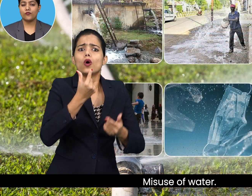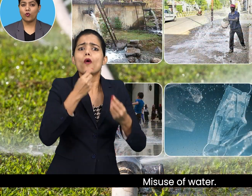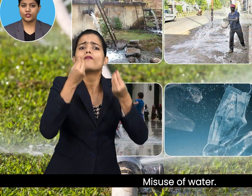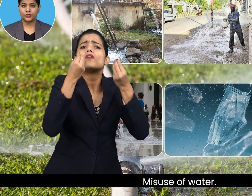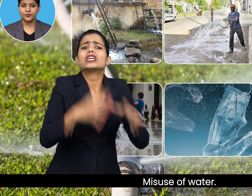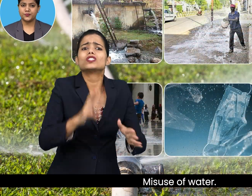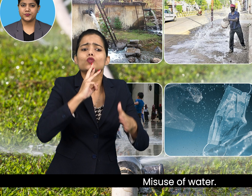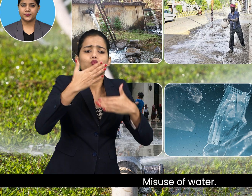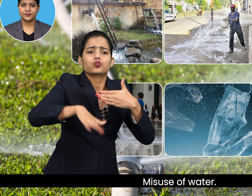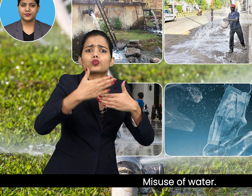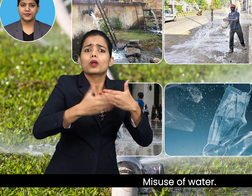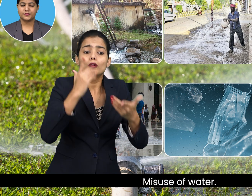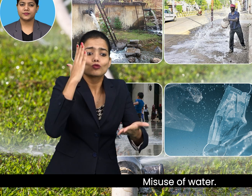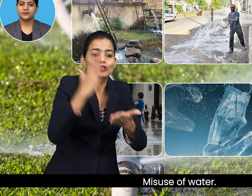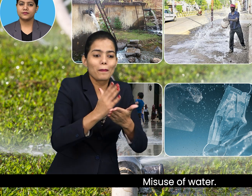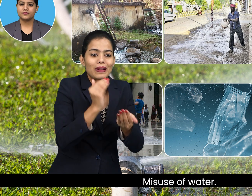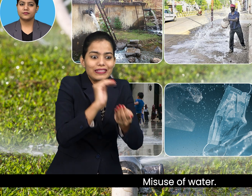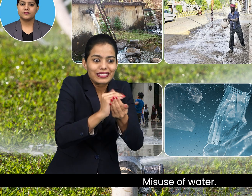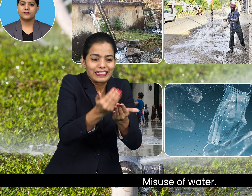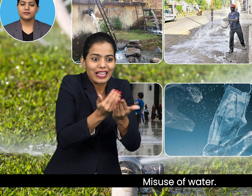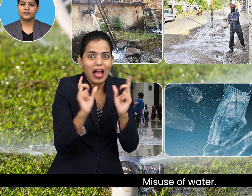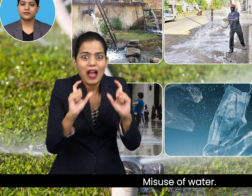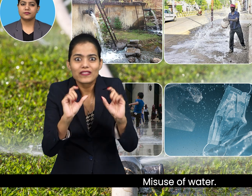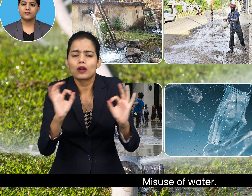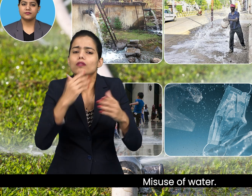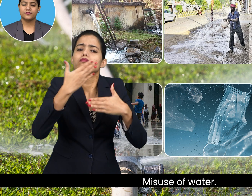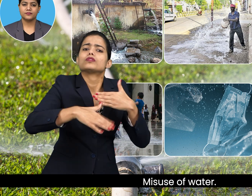misuse of water,